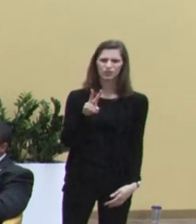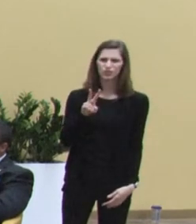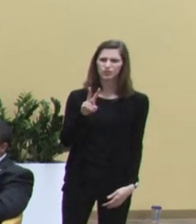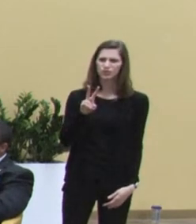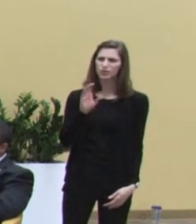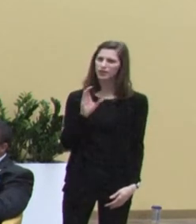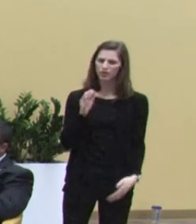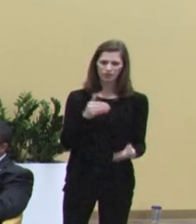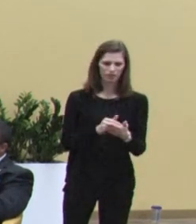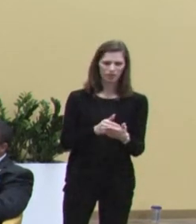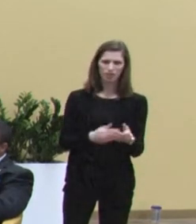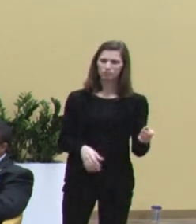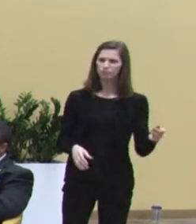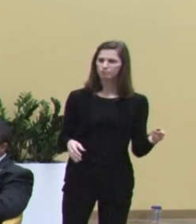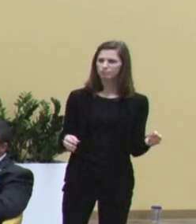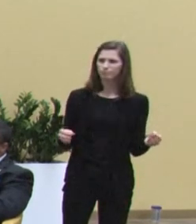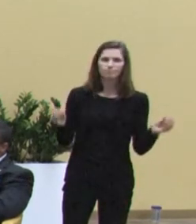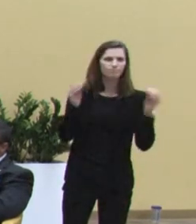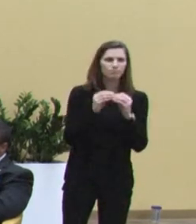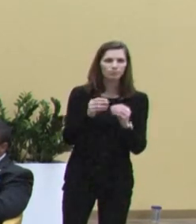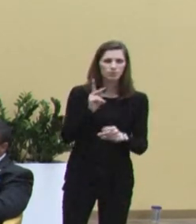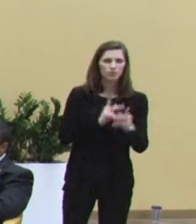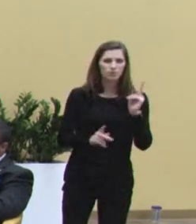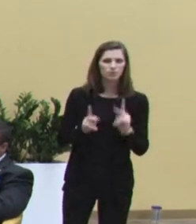economy. Well, that's crazy.